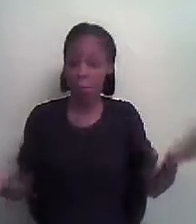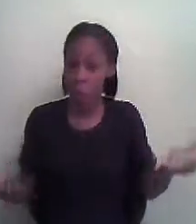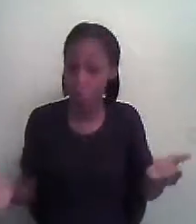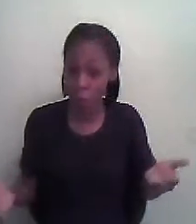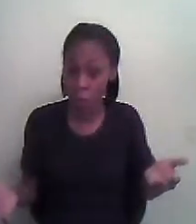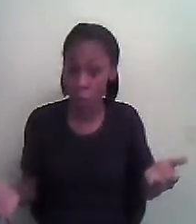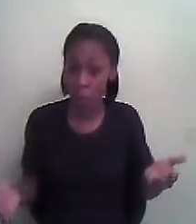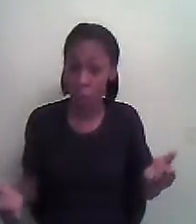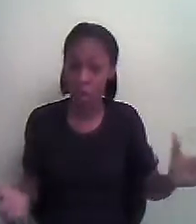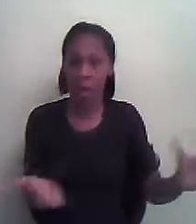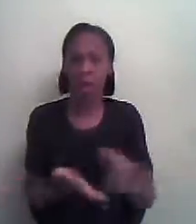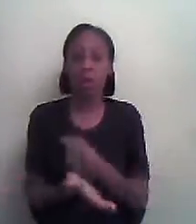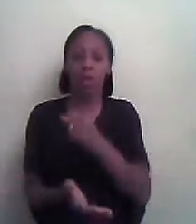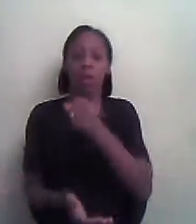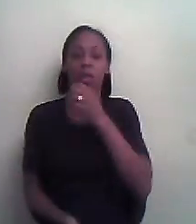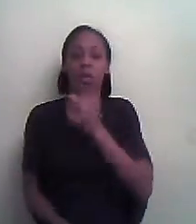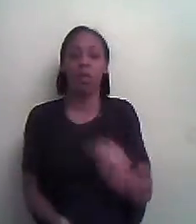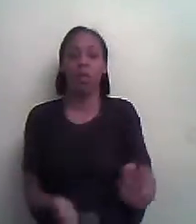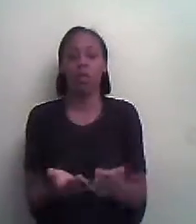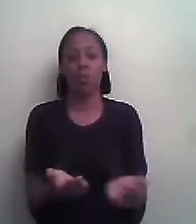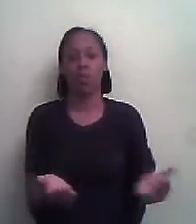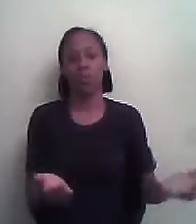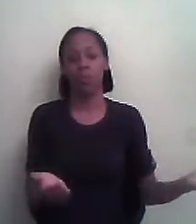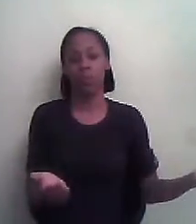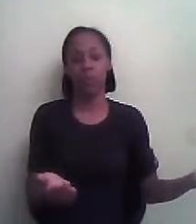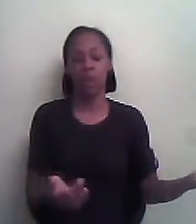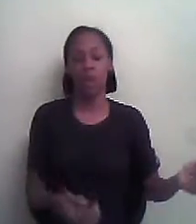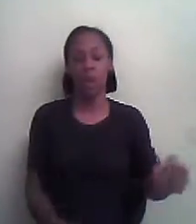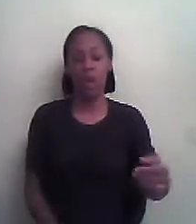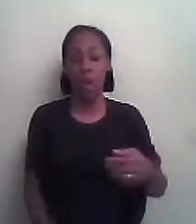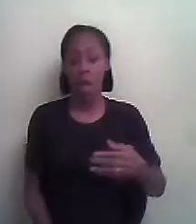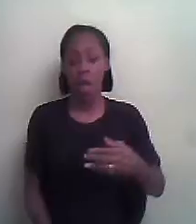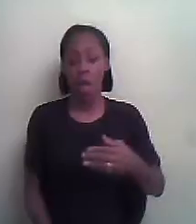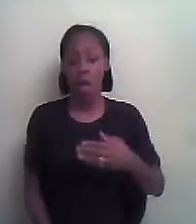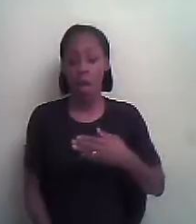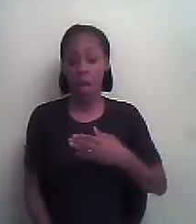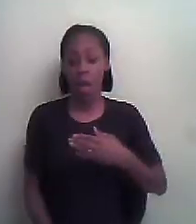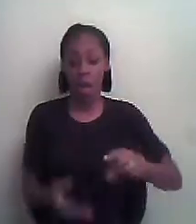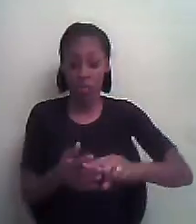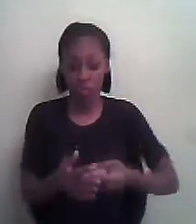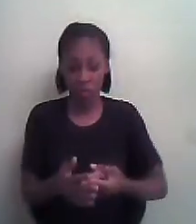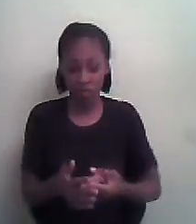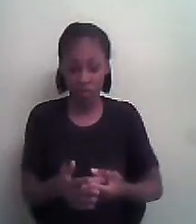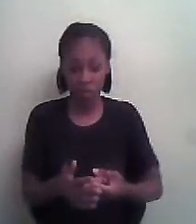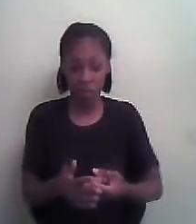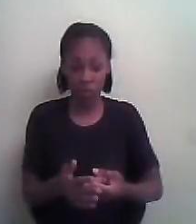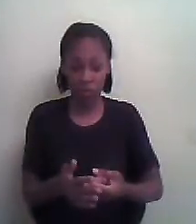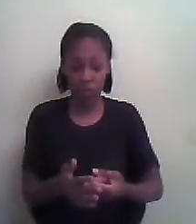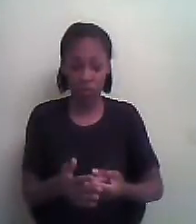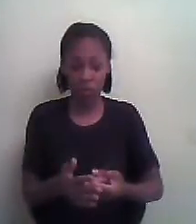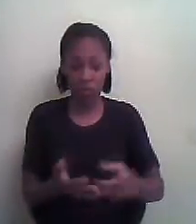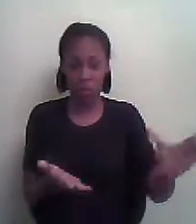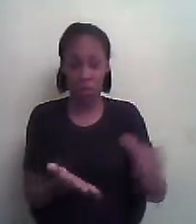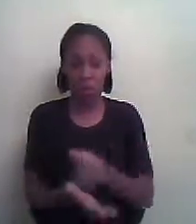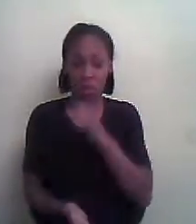I think this first started when I visited my grandparents' house, which was a 17th century